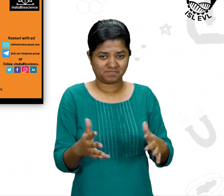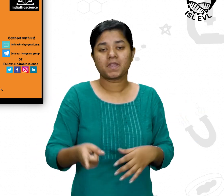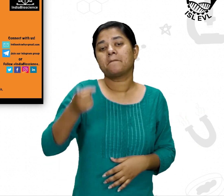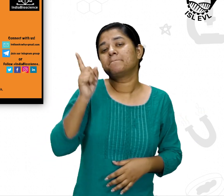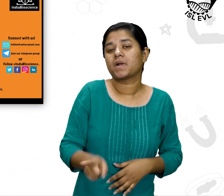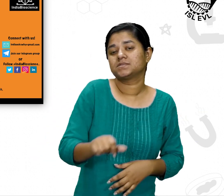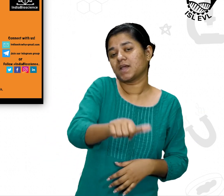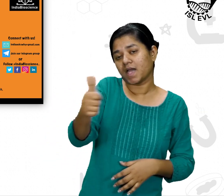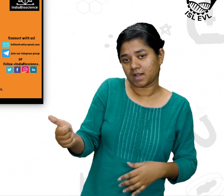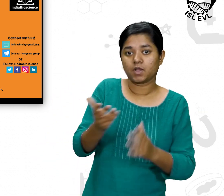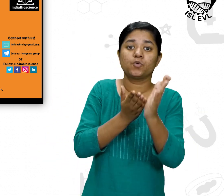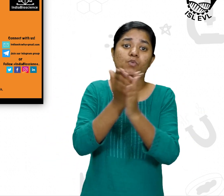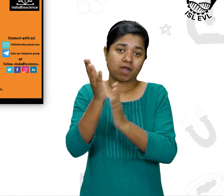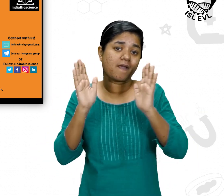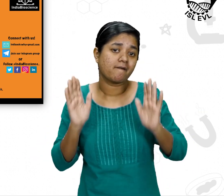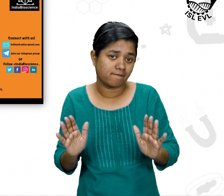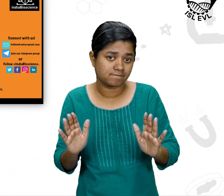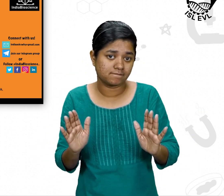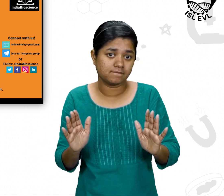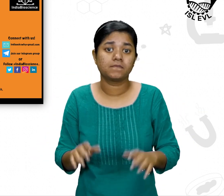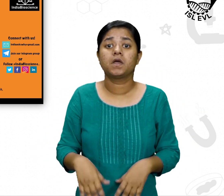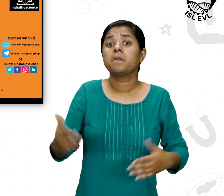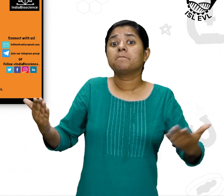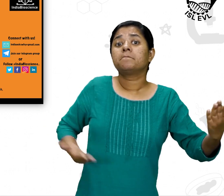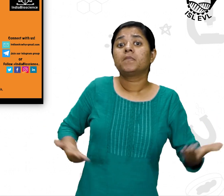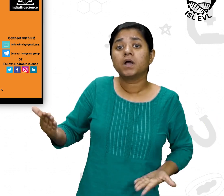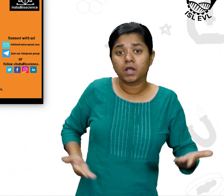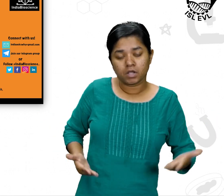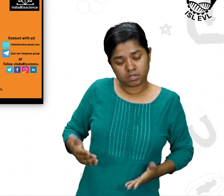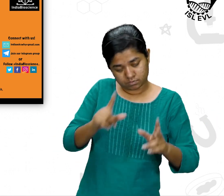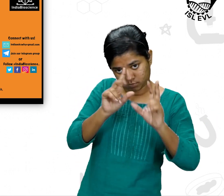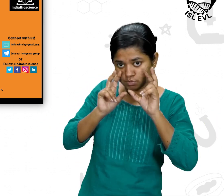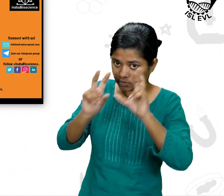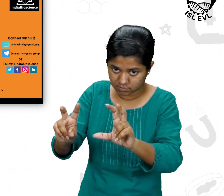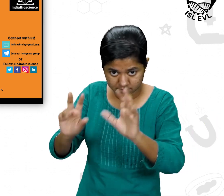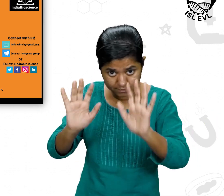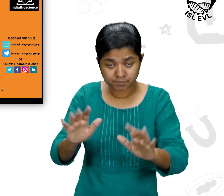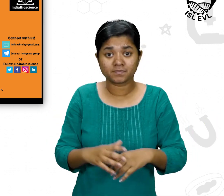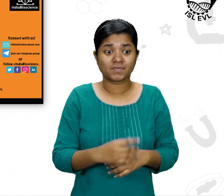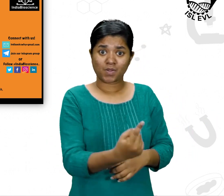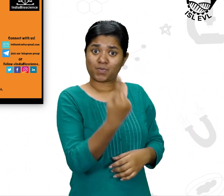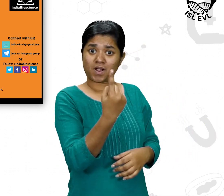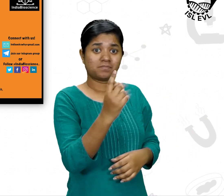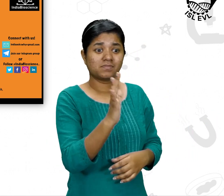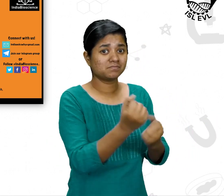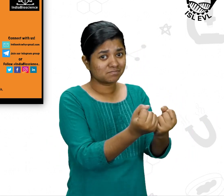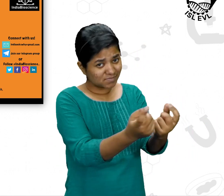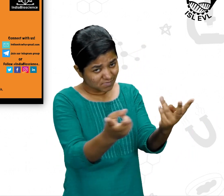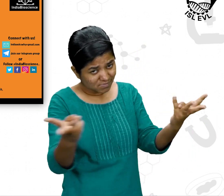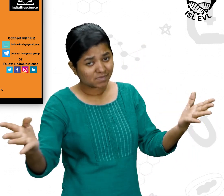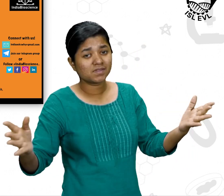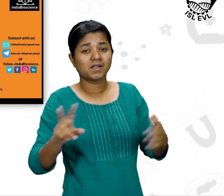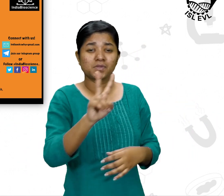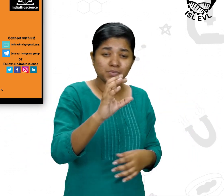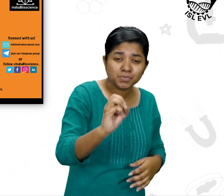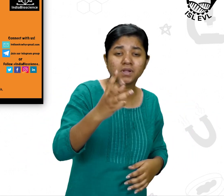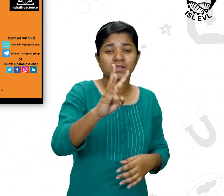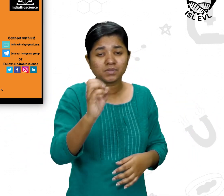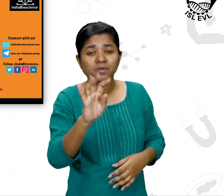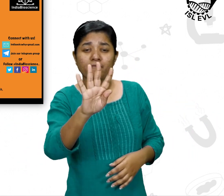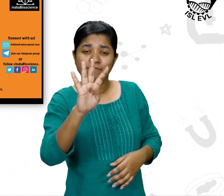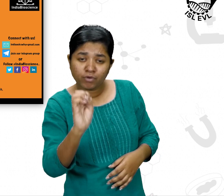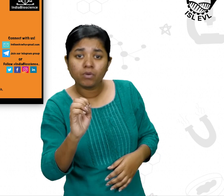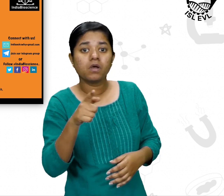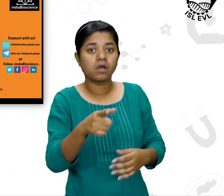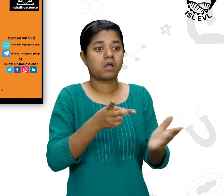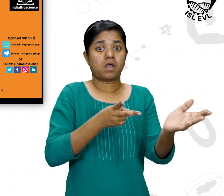open fields in which it's like a little arena, it's a box. And we look, how much time does the animal like to sit in the corner, how much time does it spend in the